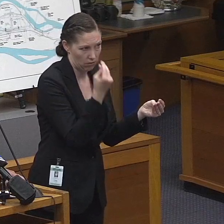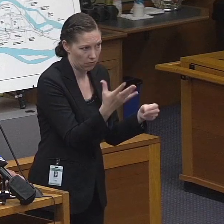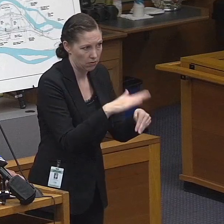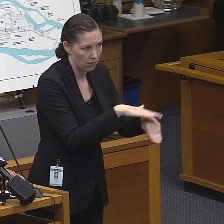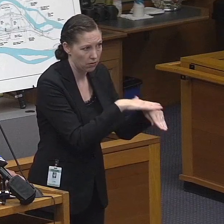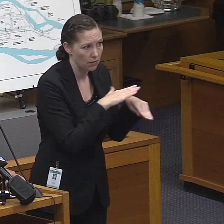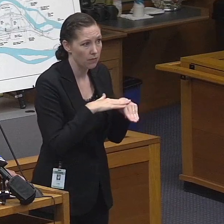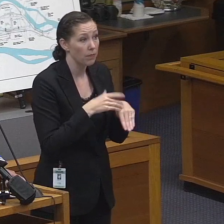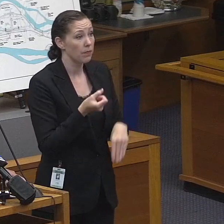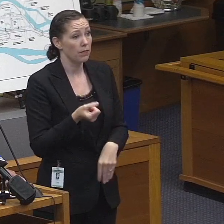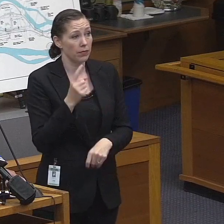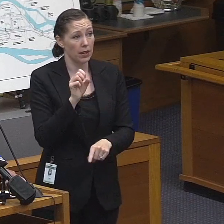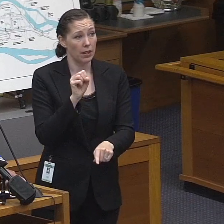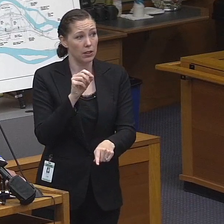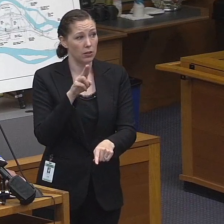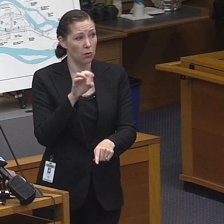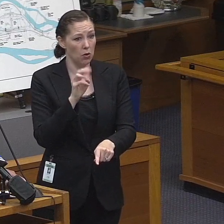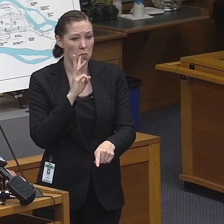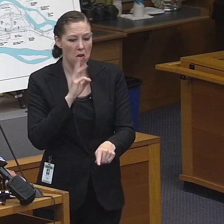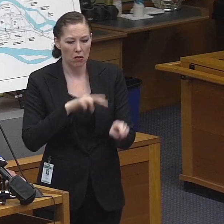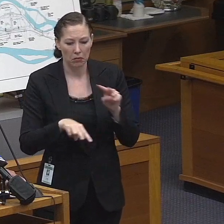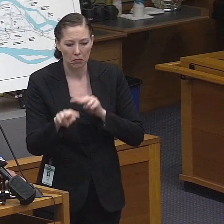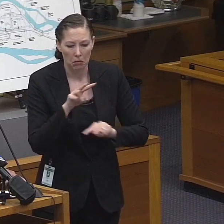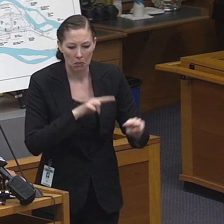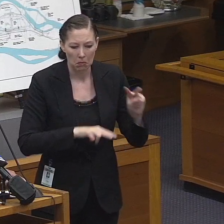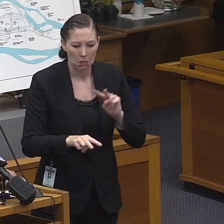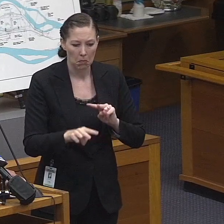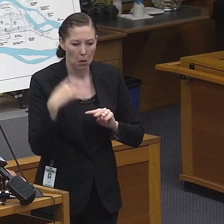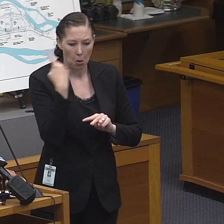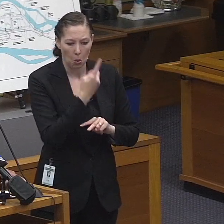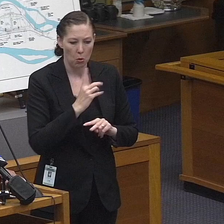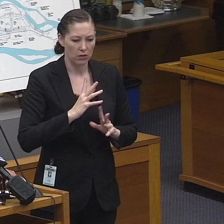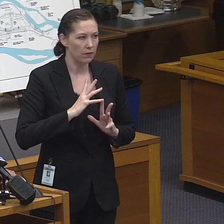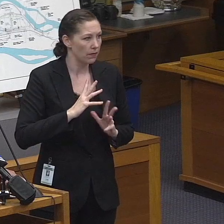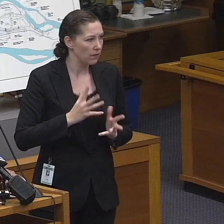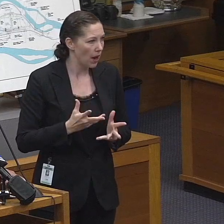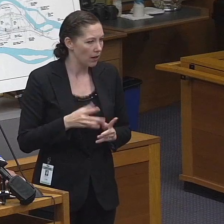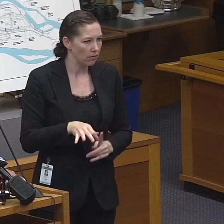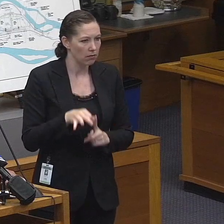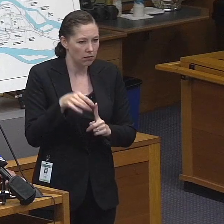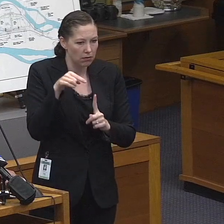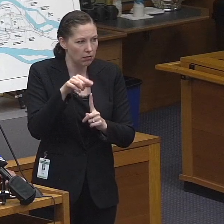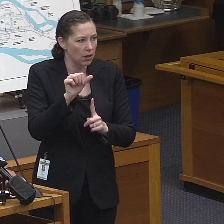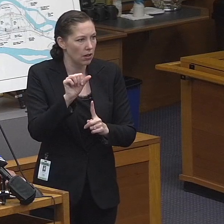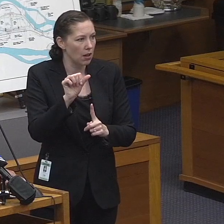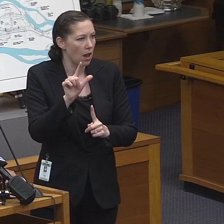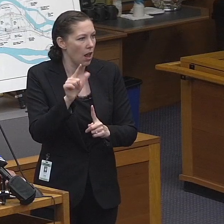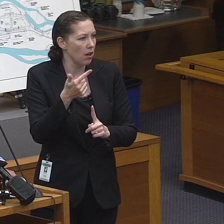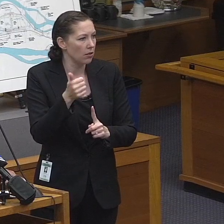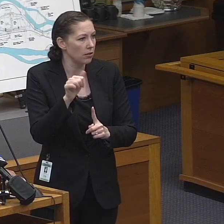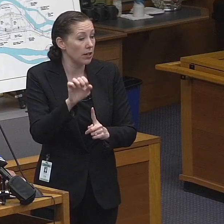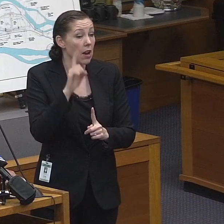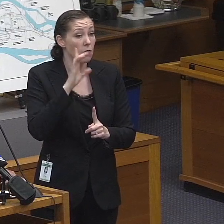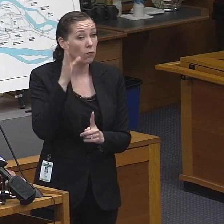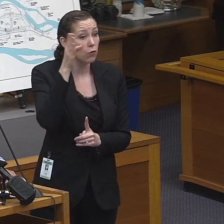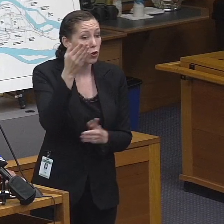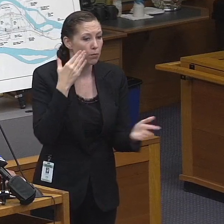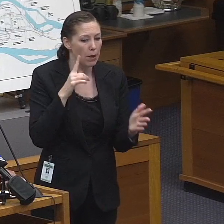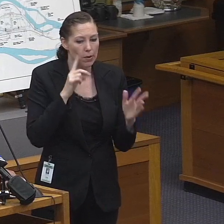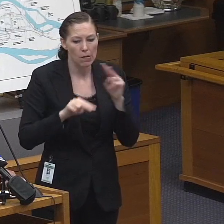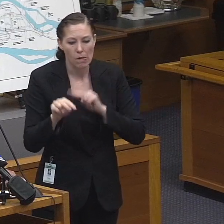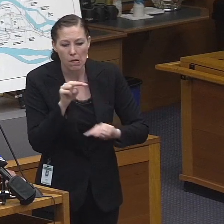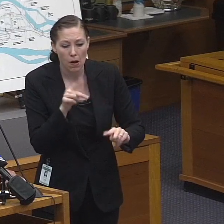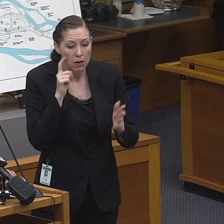the source water that gives us concern beyond the algae. In the future, there may be other things, and I